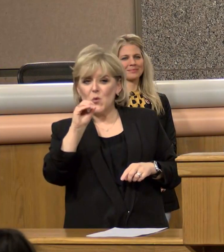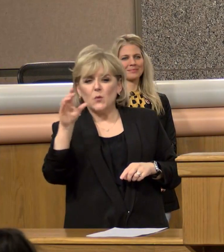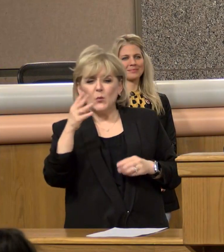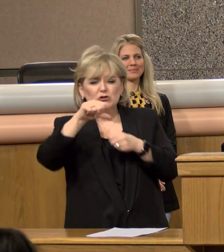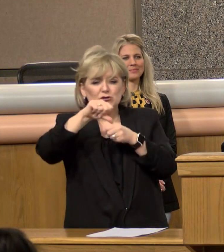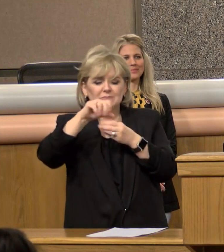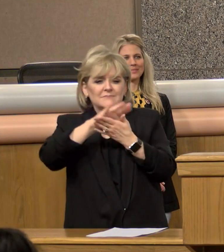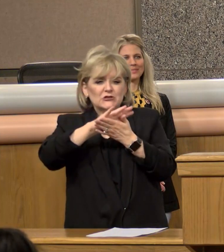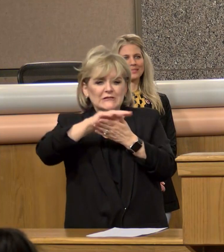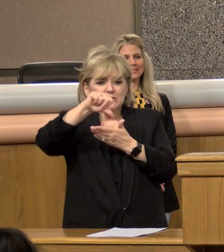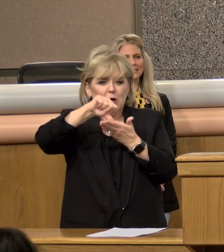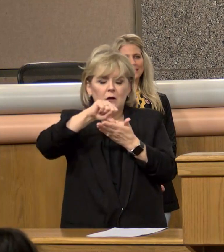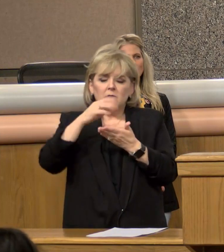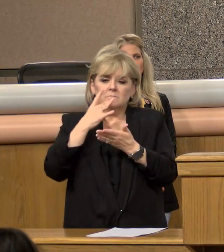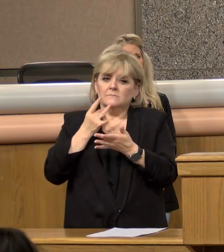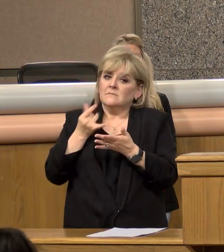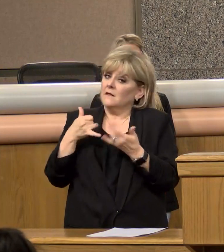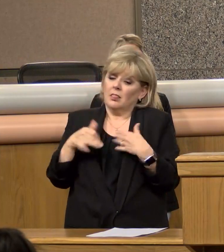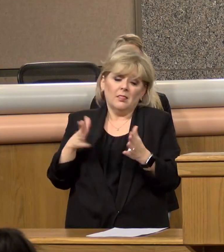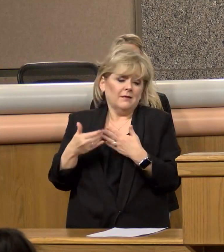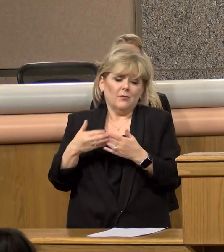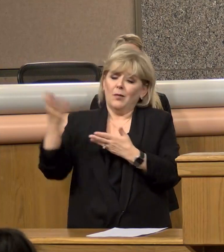The hoarding has got to stop.